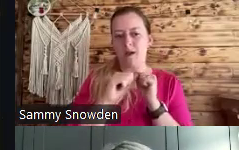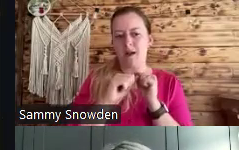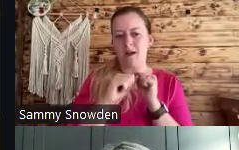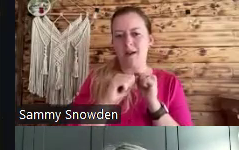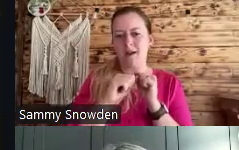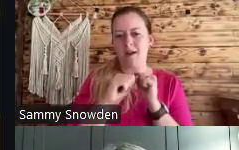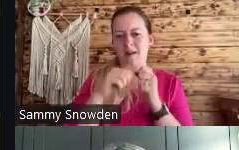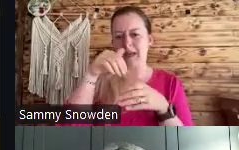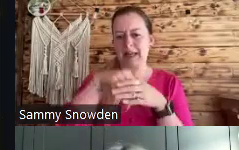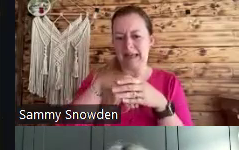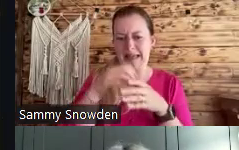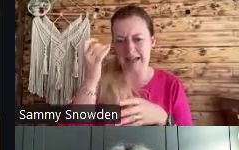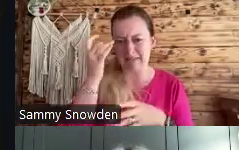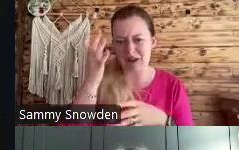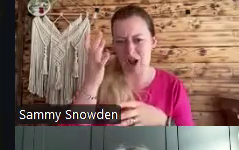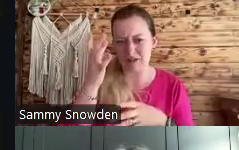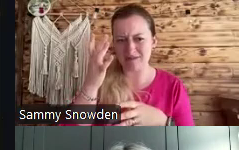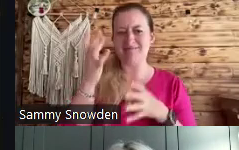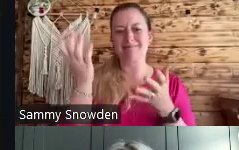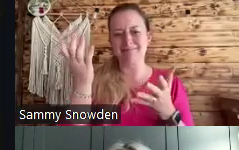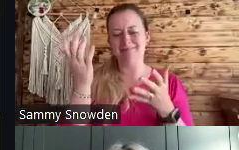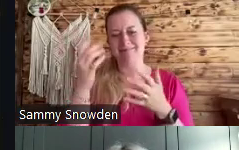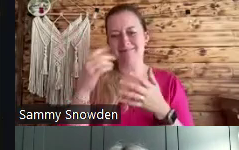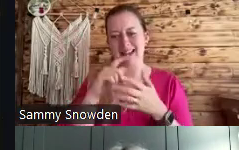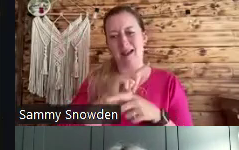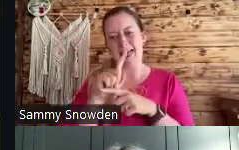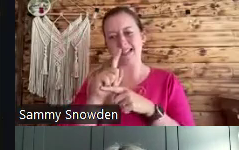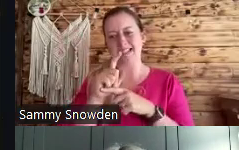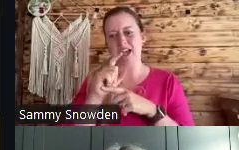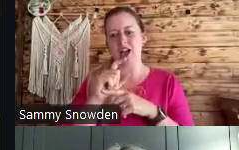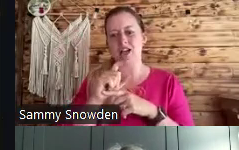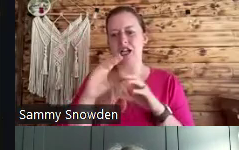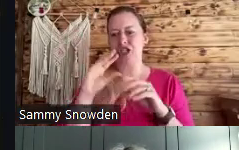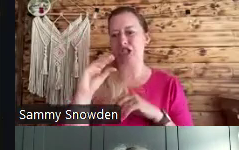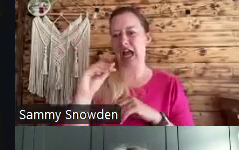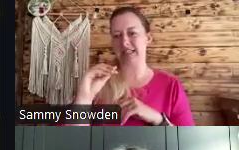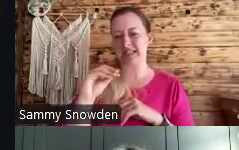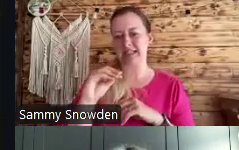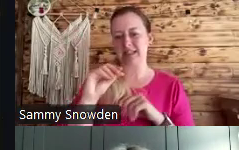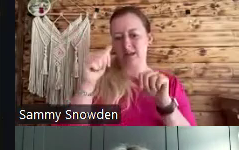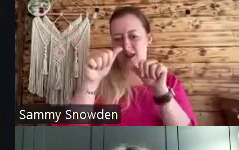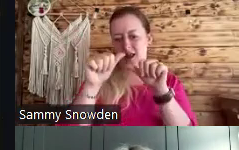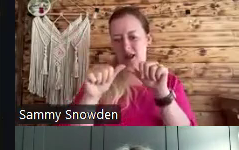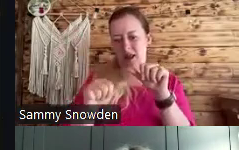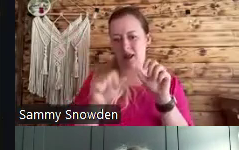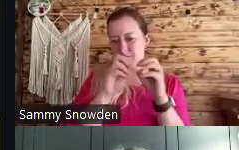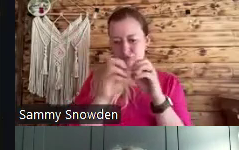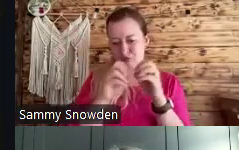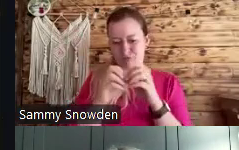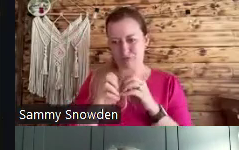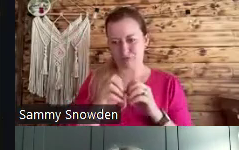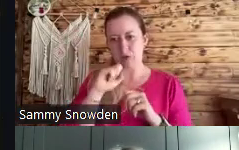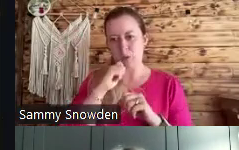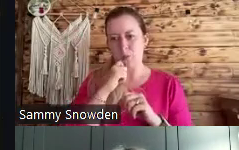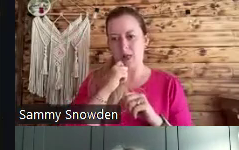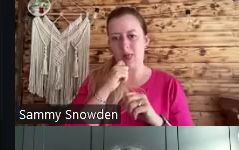later in the chat, what's in the Costa Brio blend, that would be wonderful, so we know what's in it. And it's great, we can